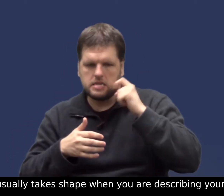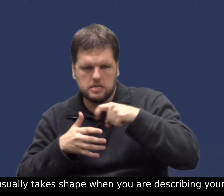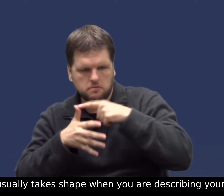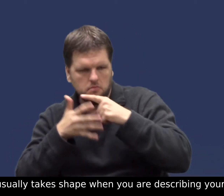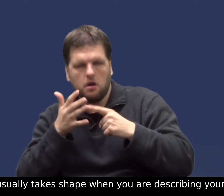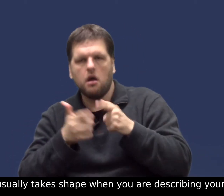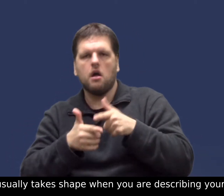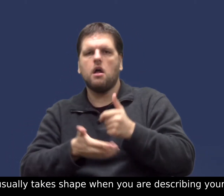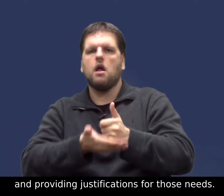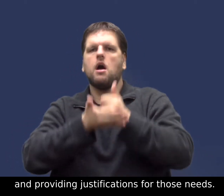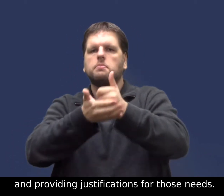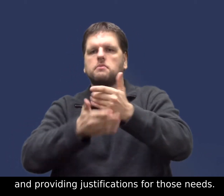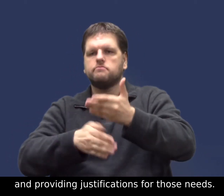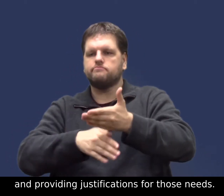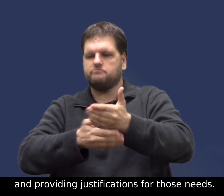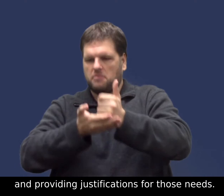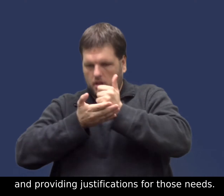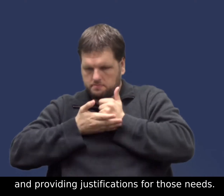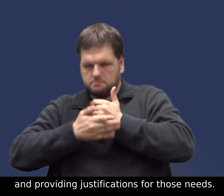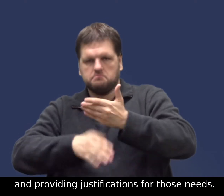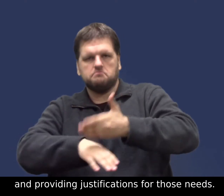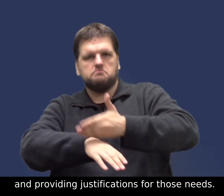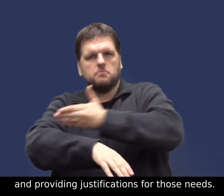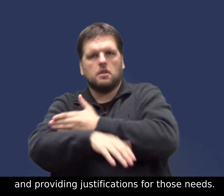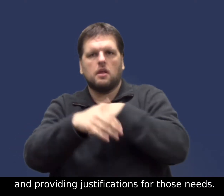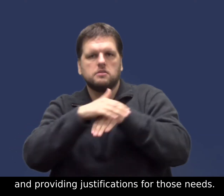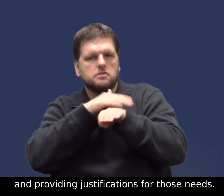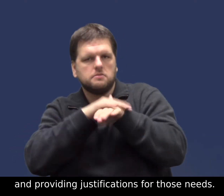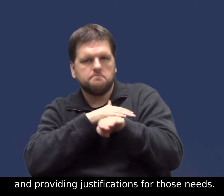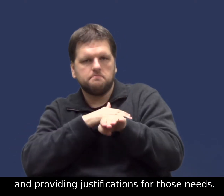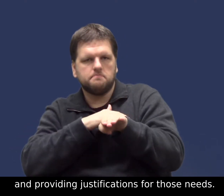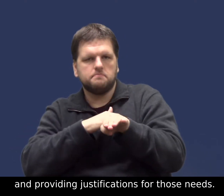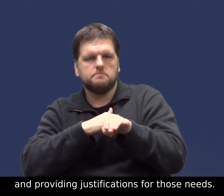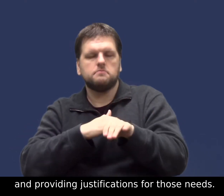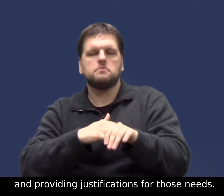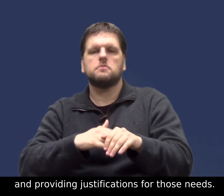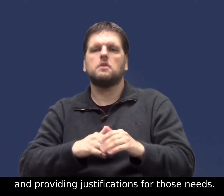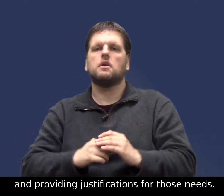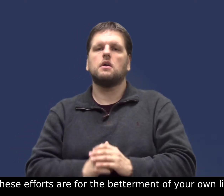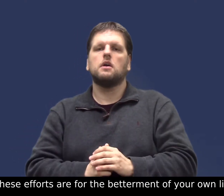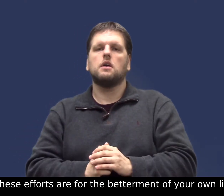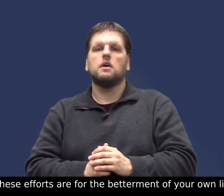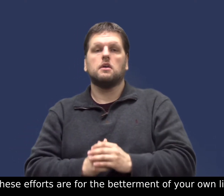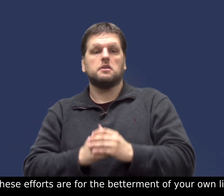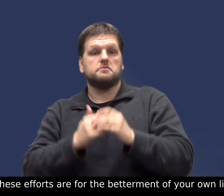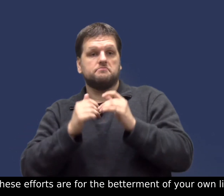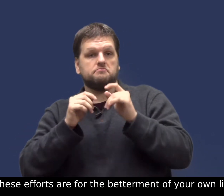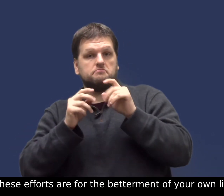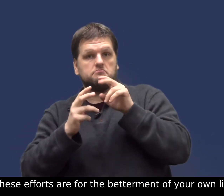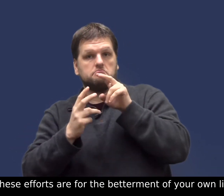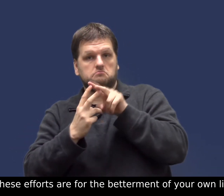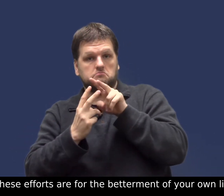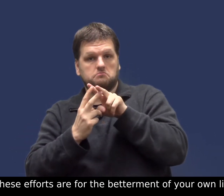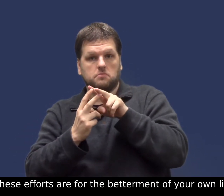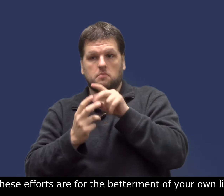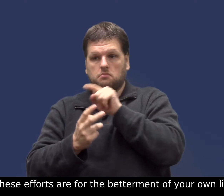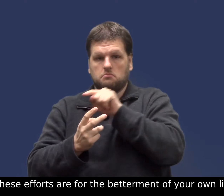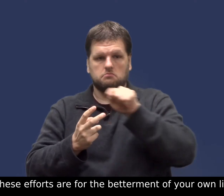your needs and providing justifications for those needs. These efforts are for the betterment of your